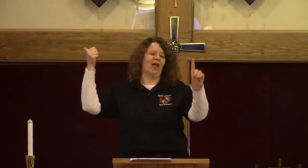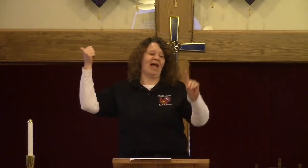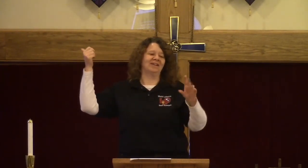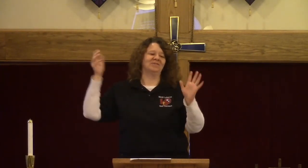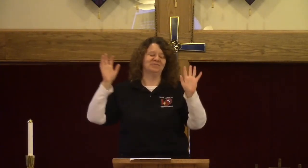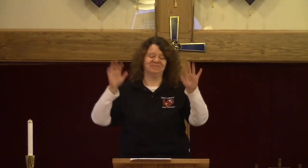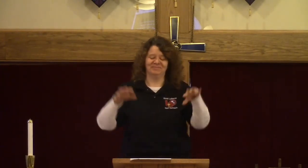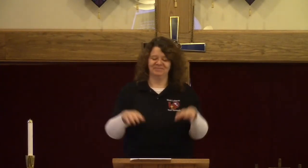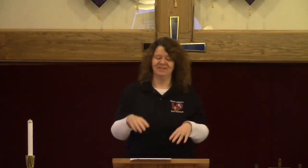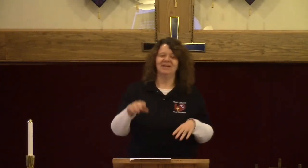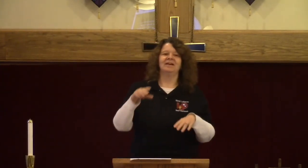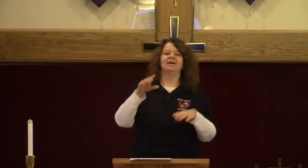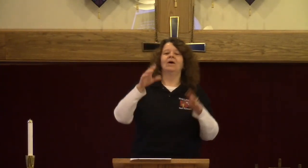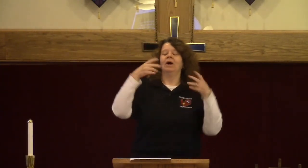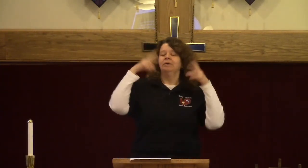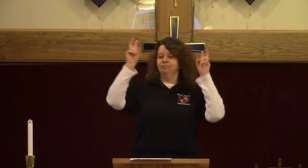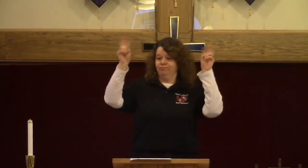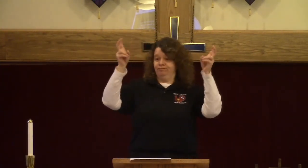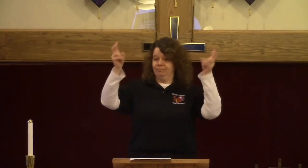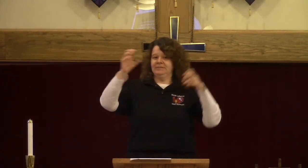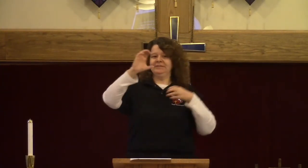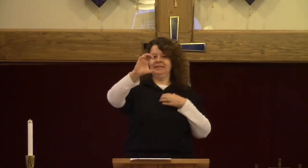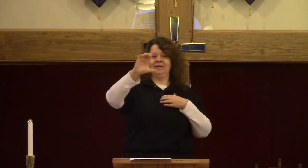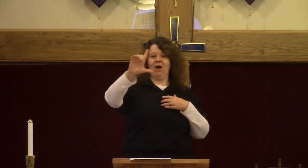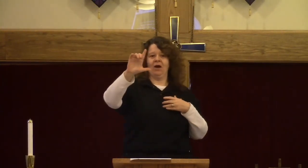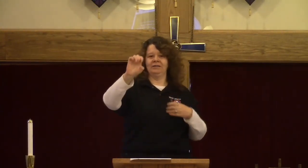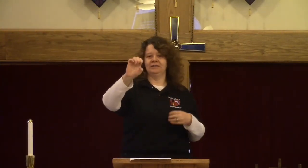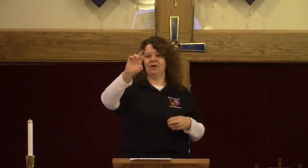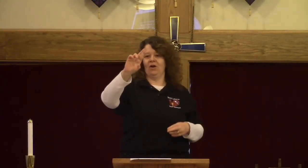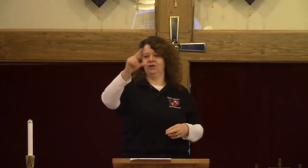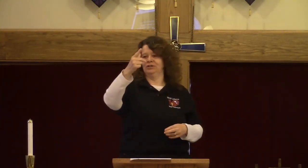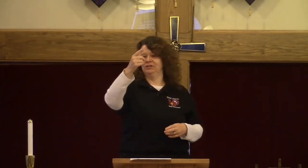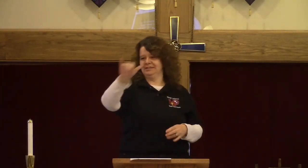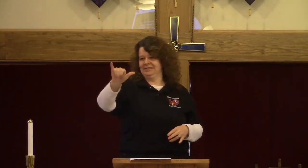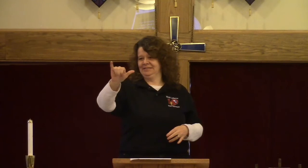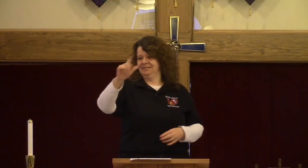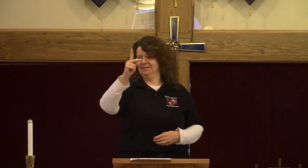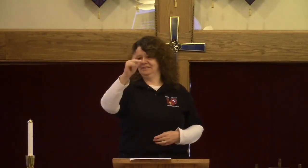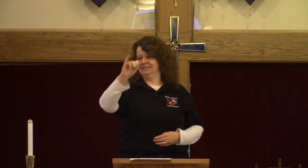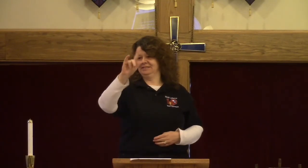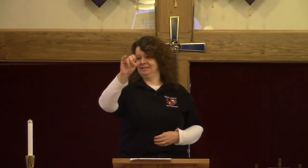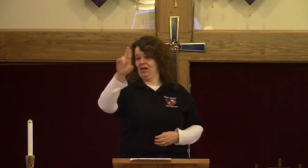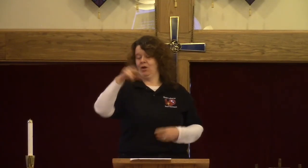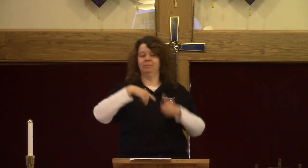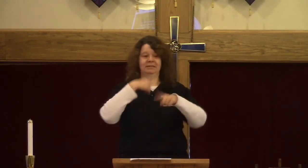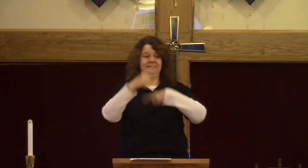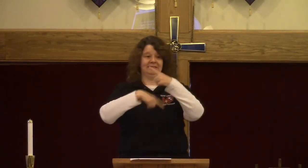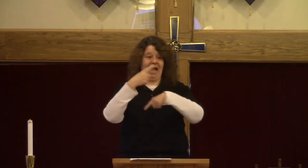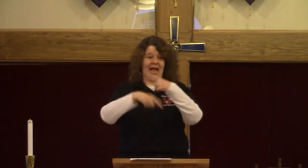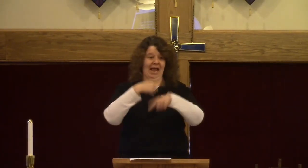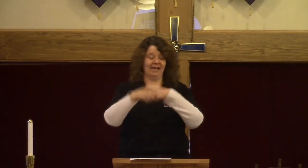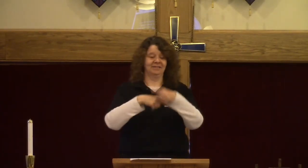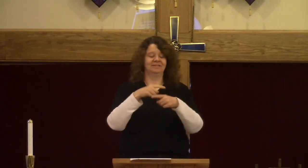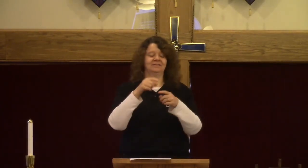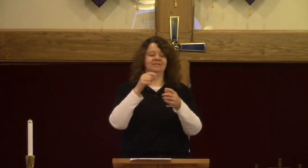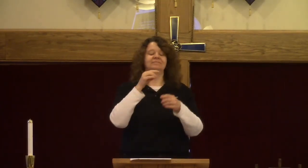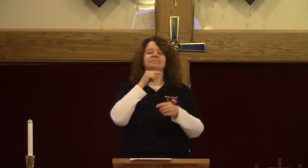DW, yeah, that's fine, DW. My topic today really is about clergy killers. I'm going to call